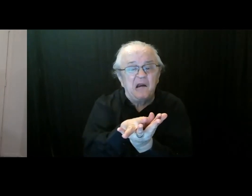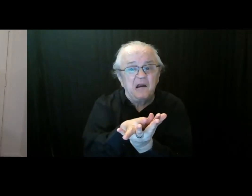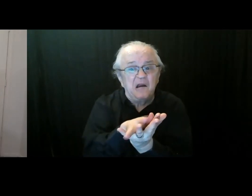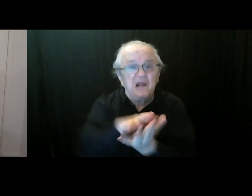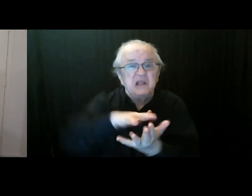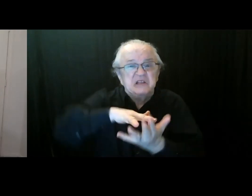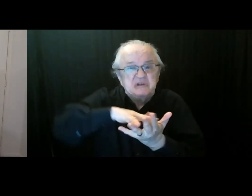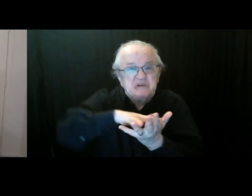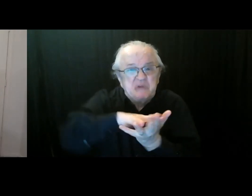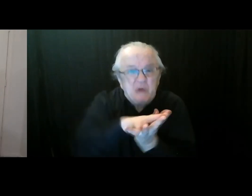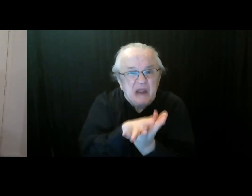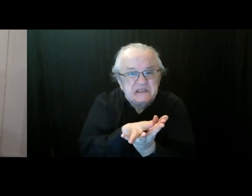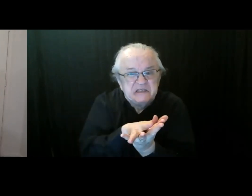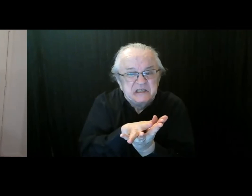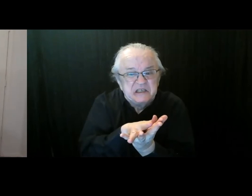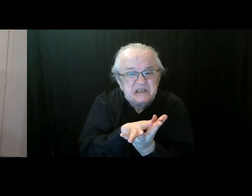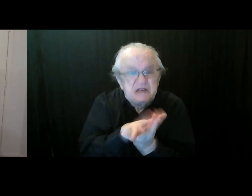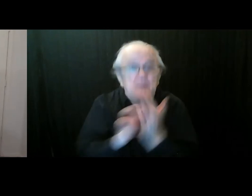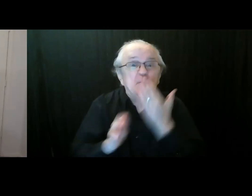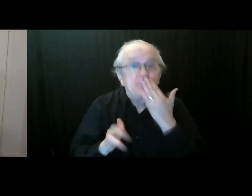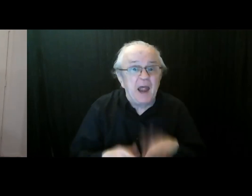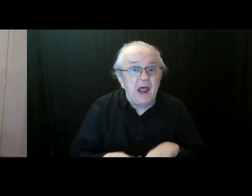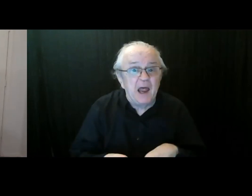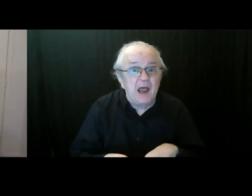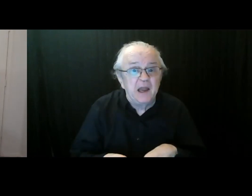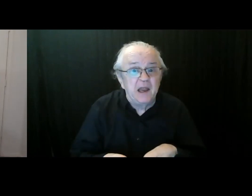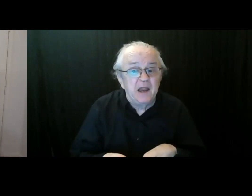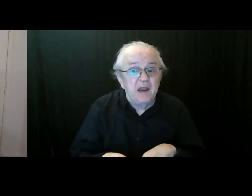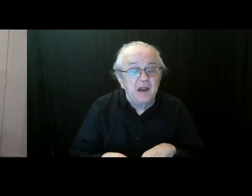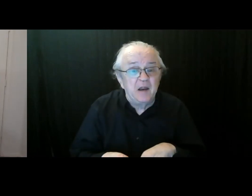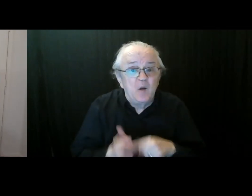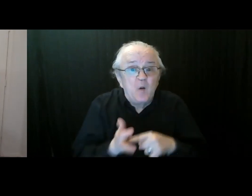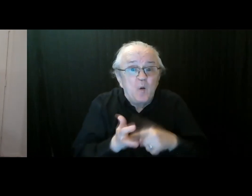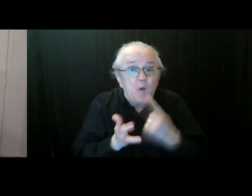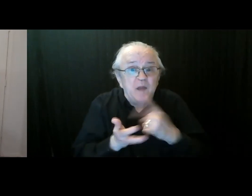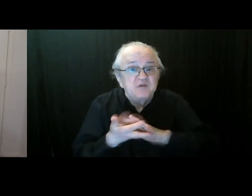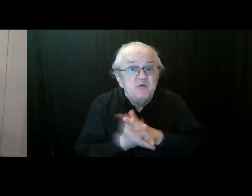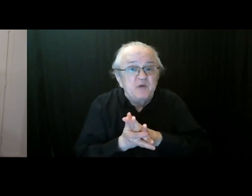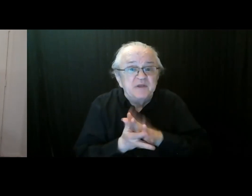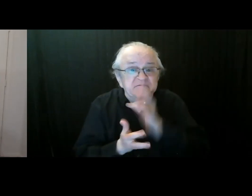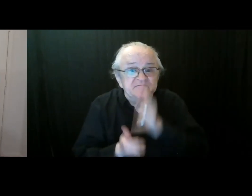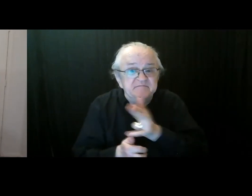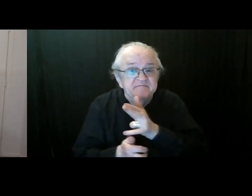Squish is bad. You only get one squish in life.